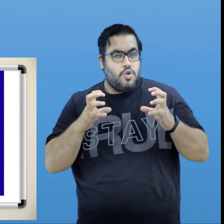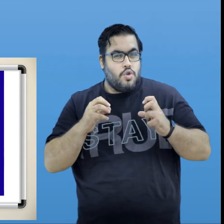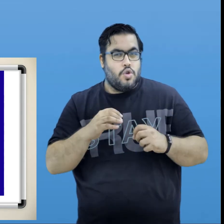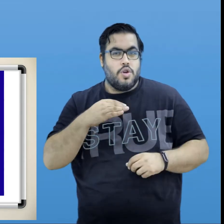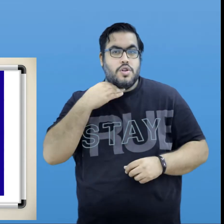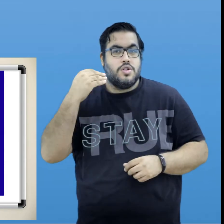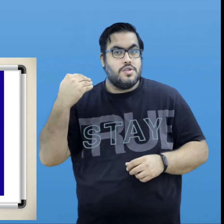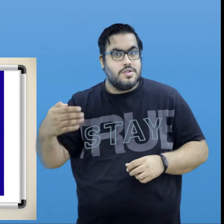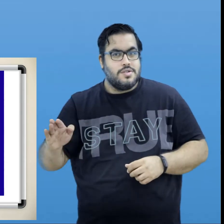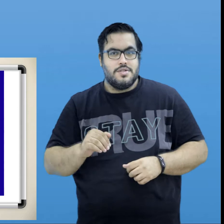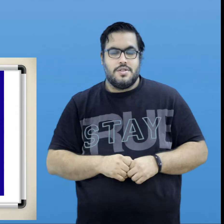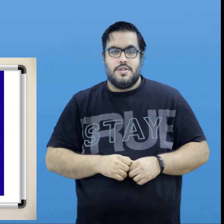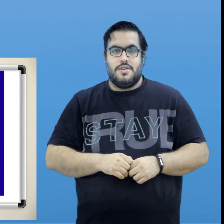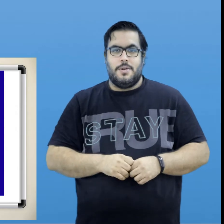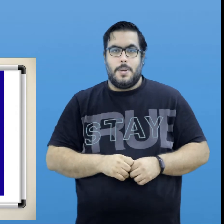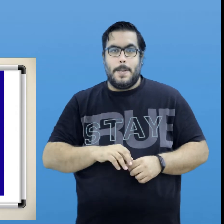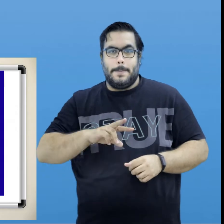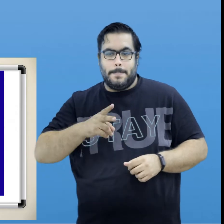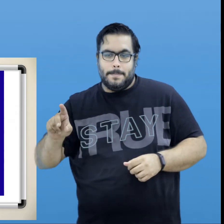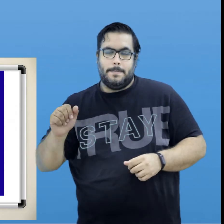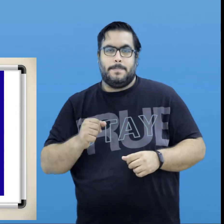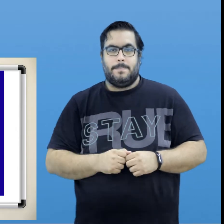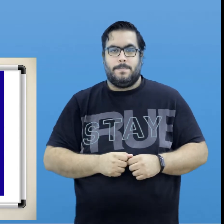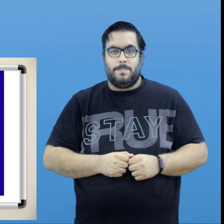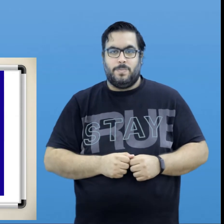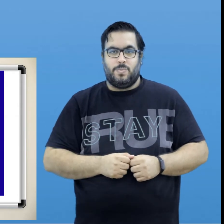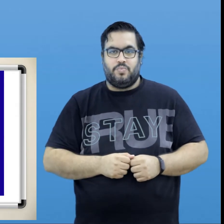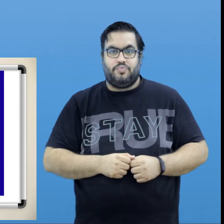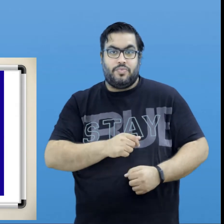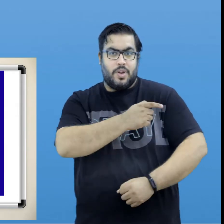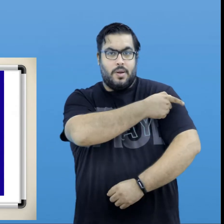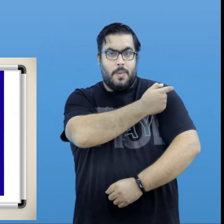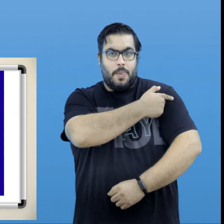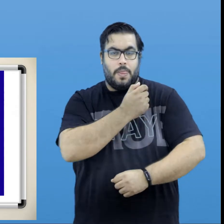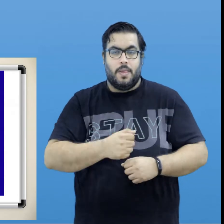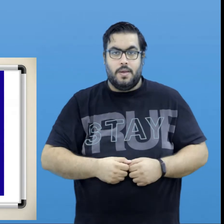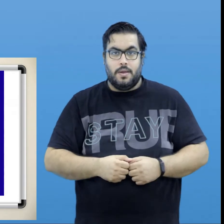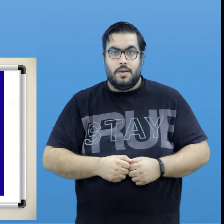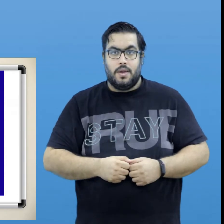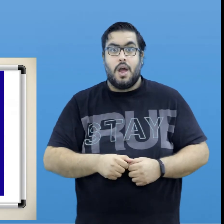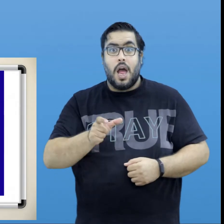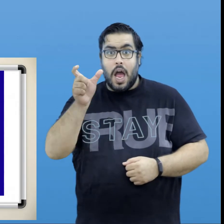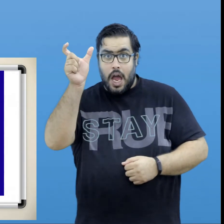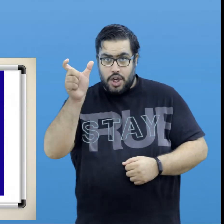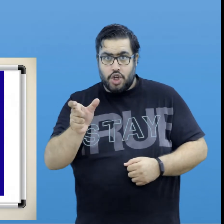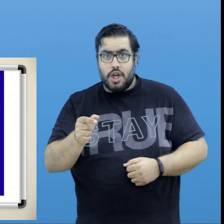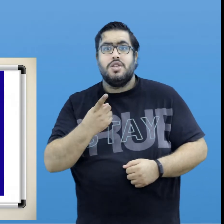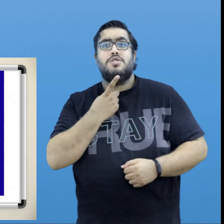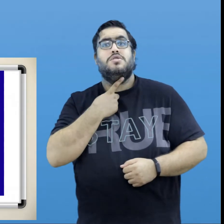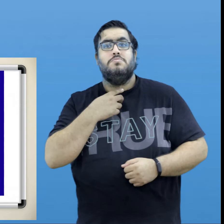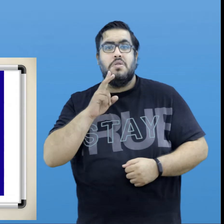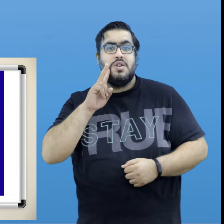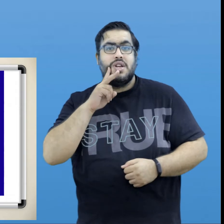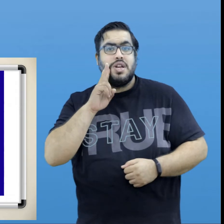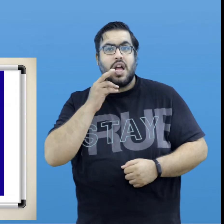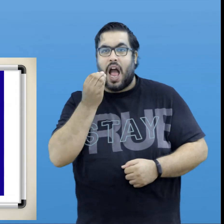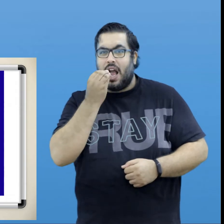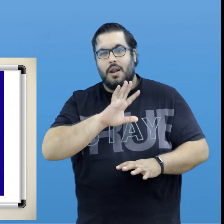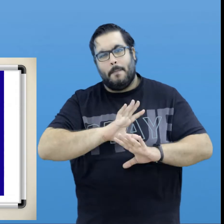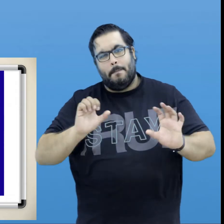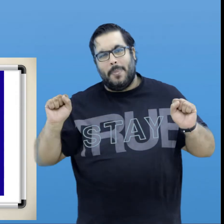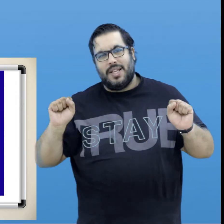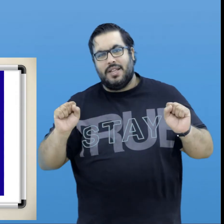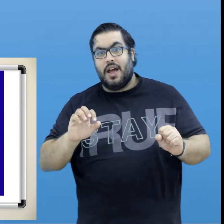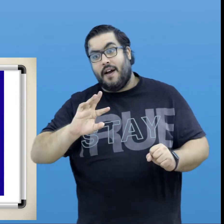other animal products from the diet. For example, some people prefer a vegetarian diet, while